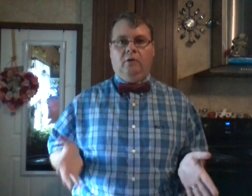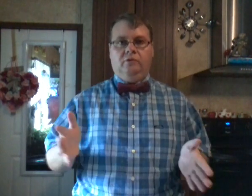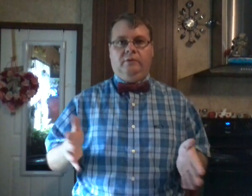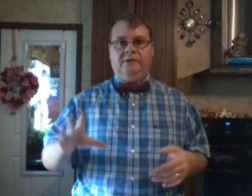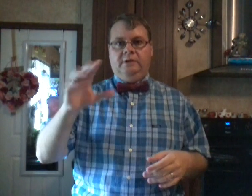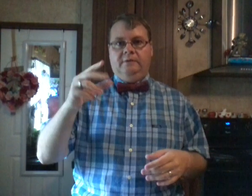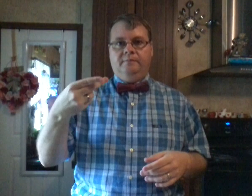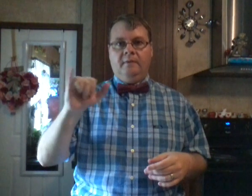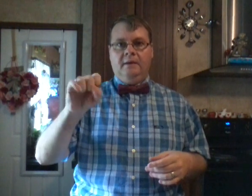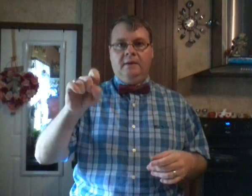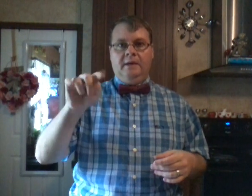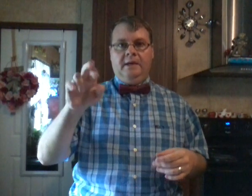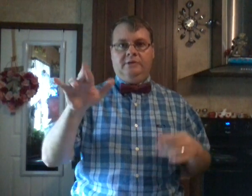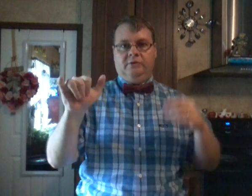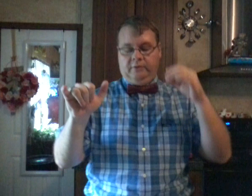know, Christian history.